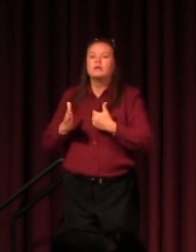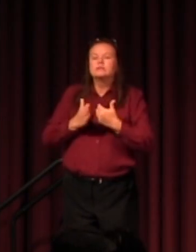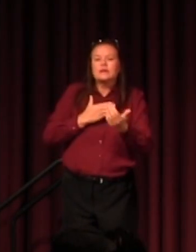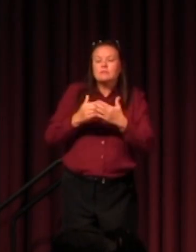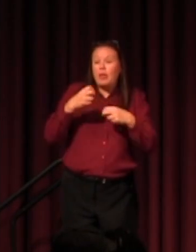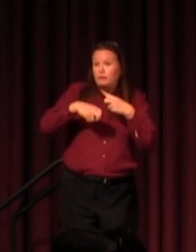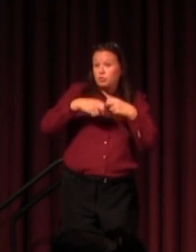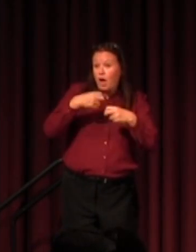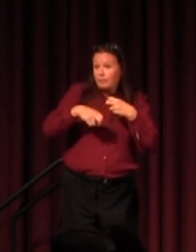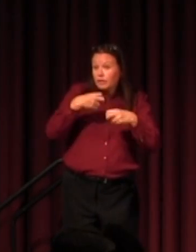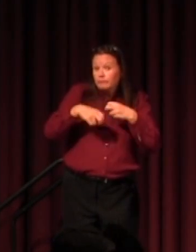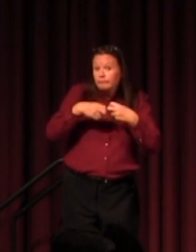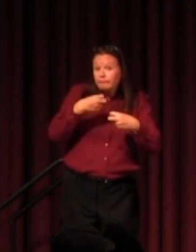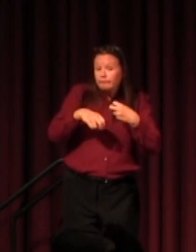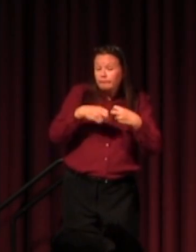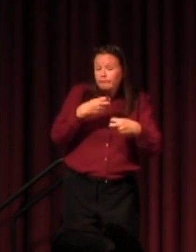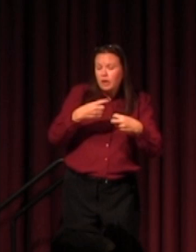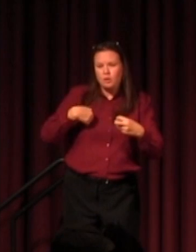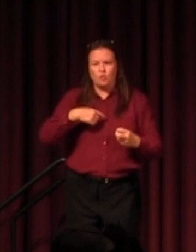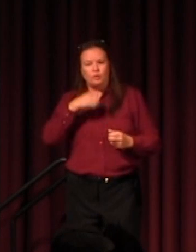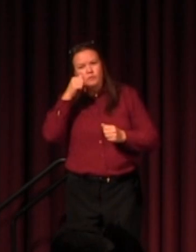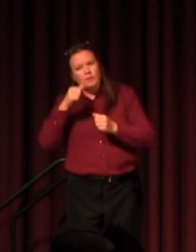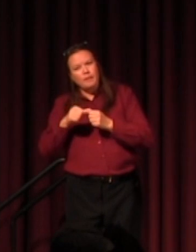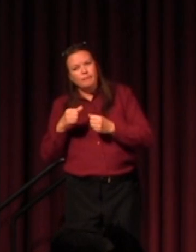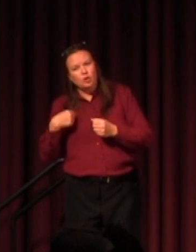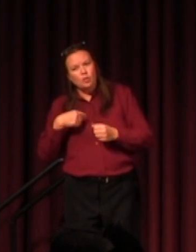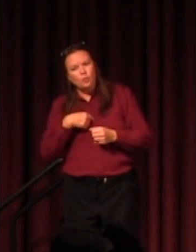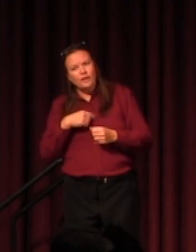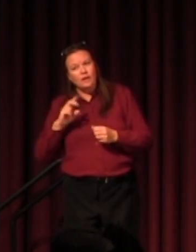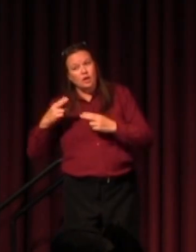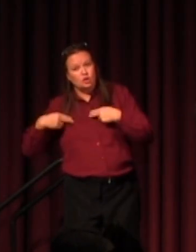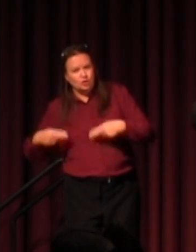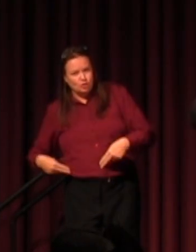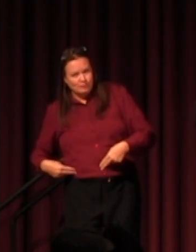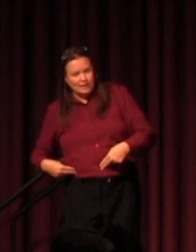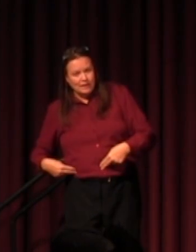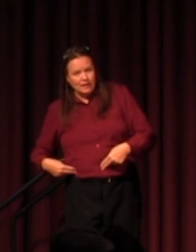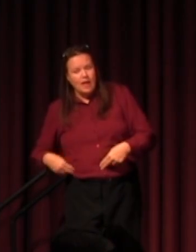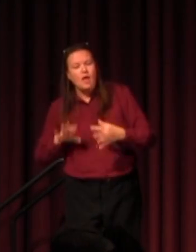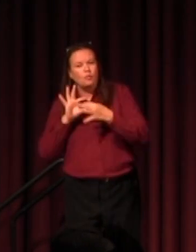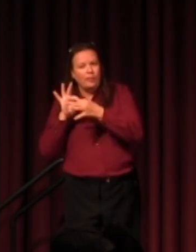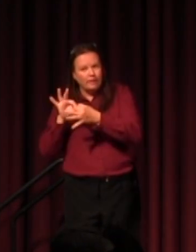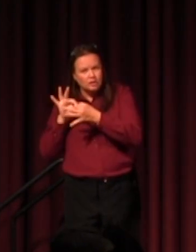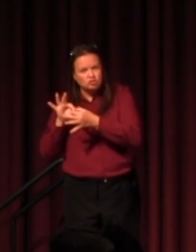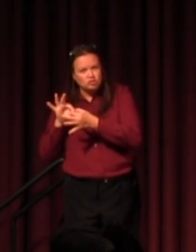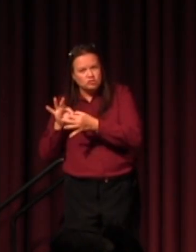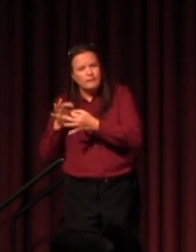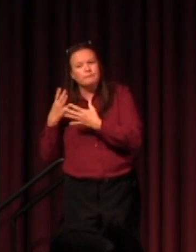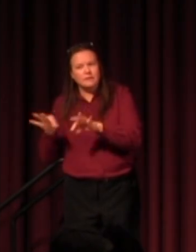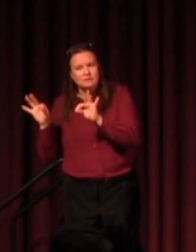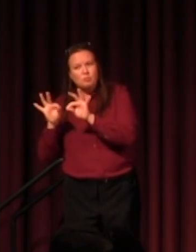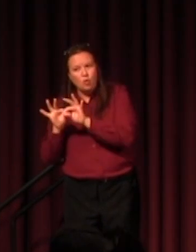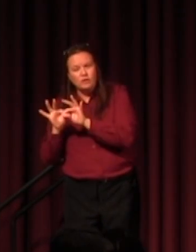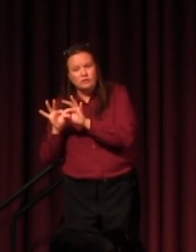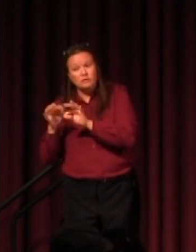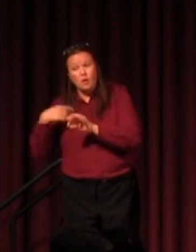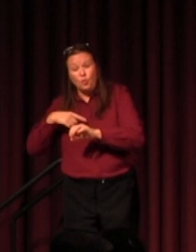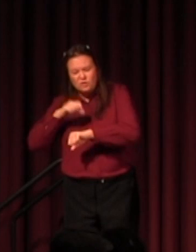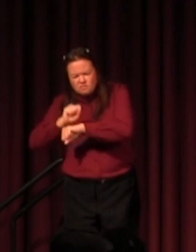we want to remember we're humans. And we want to be focused on our relationships as we engage in hard